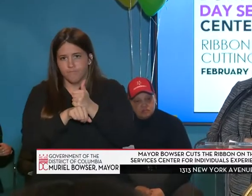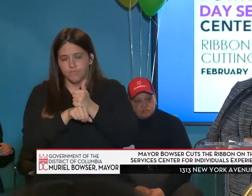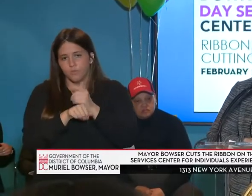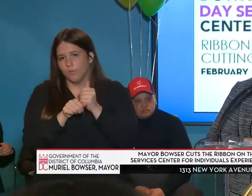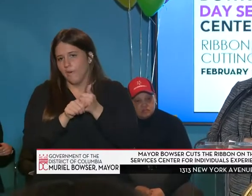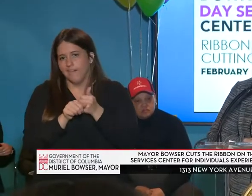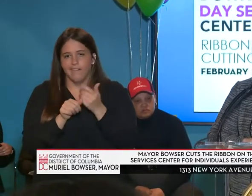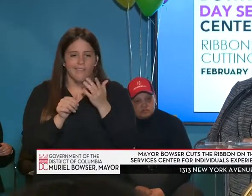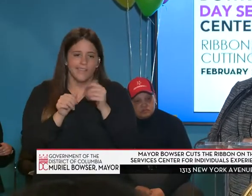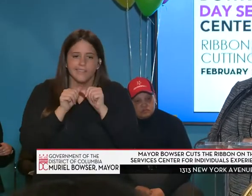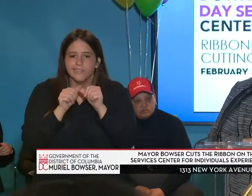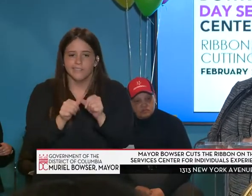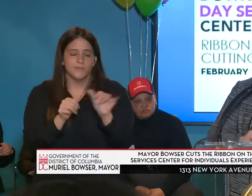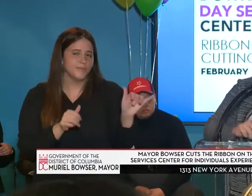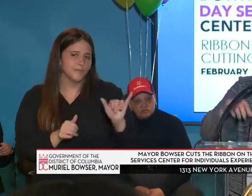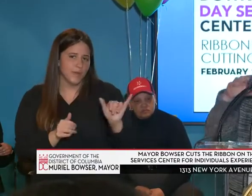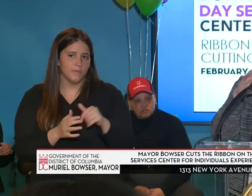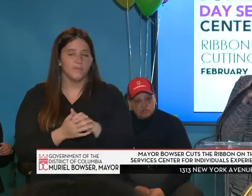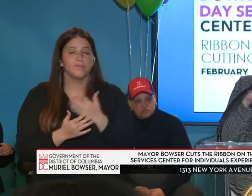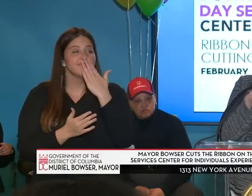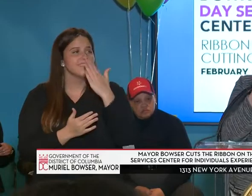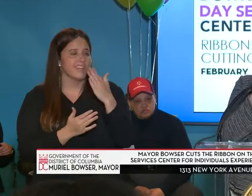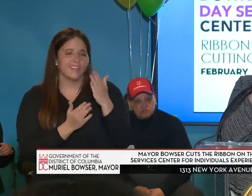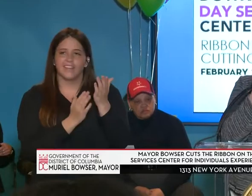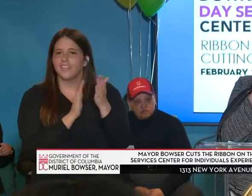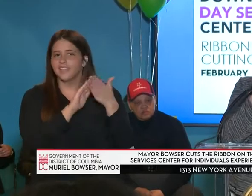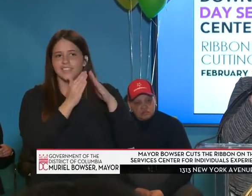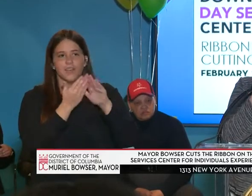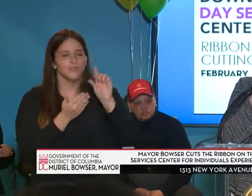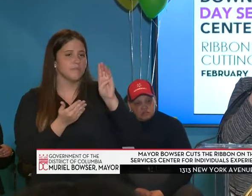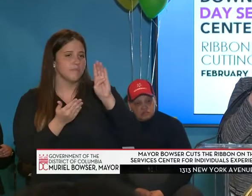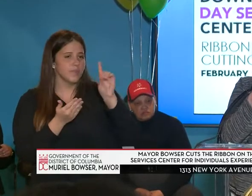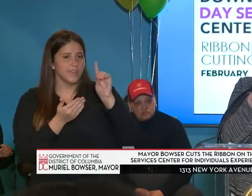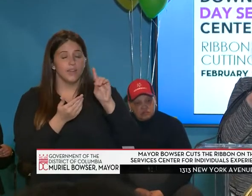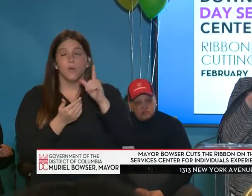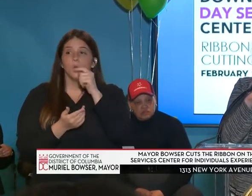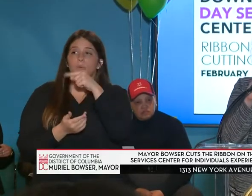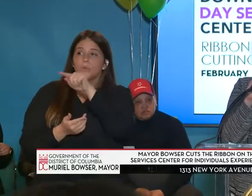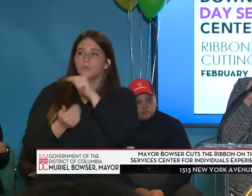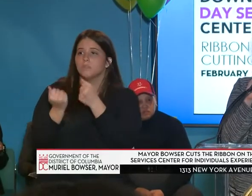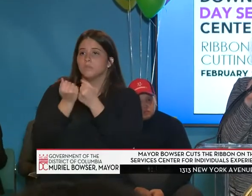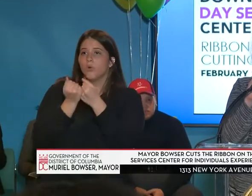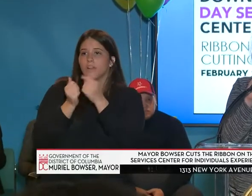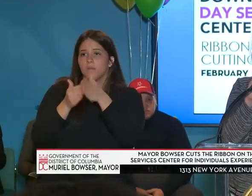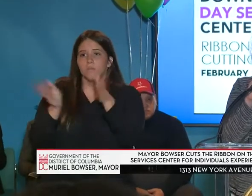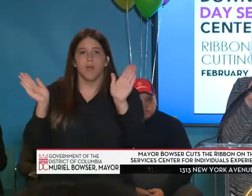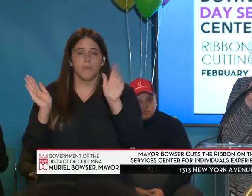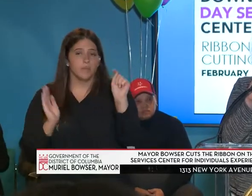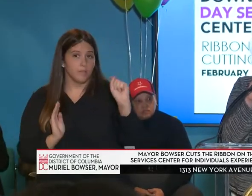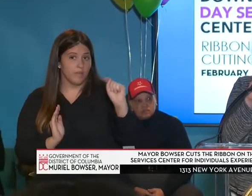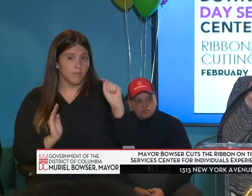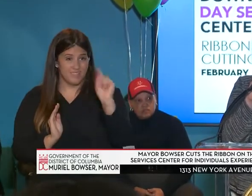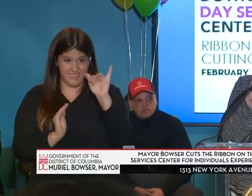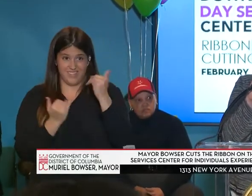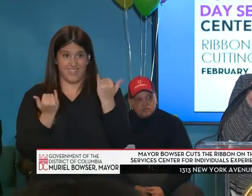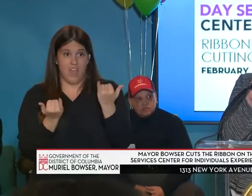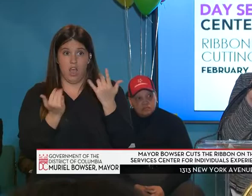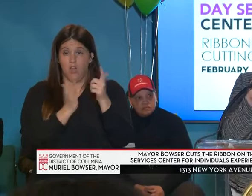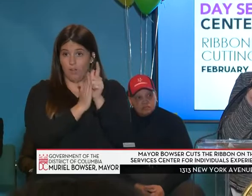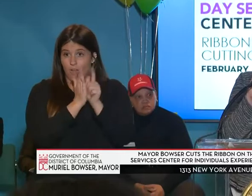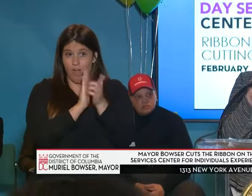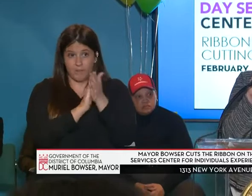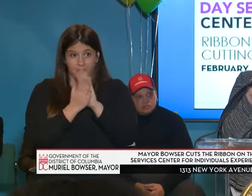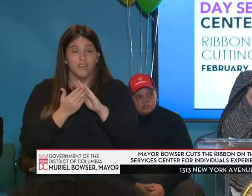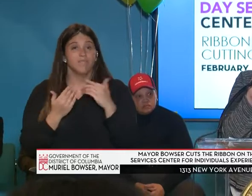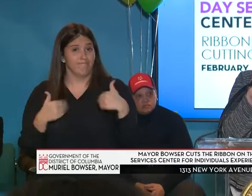I do want to also thank the Downtown Bid and so many people here who supported the public restrooms initiative, which has now become law. And pretty soon